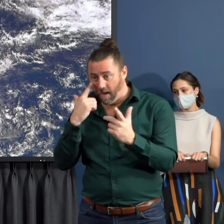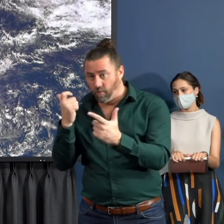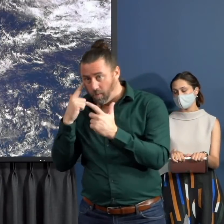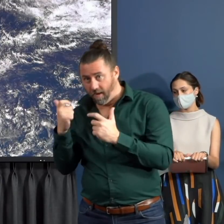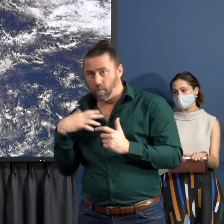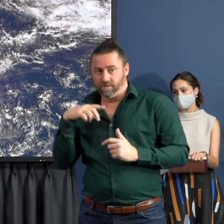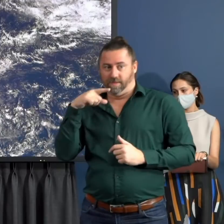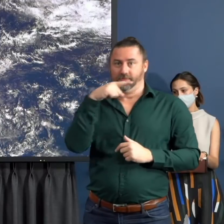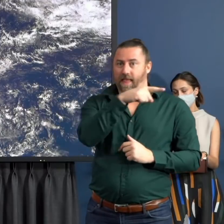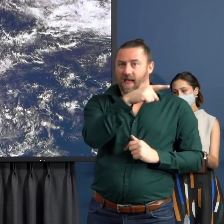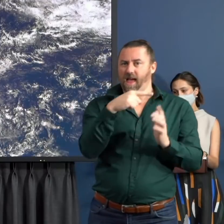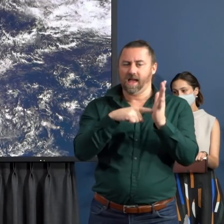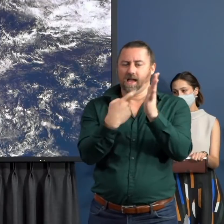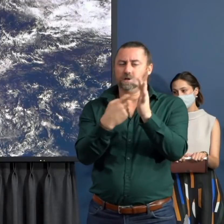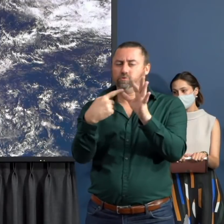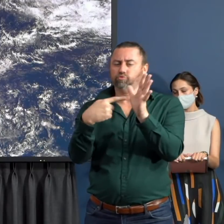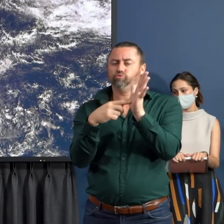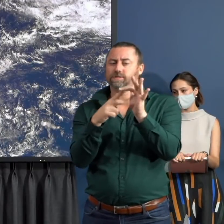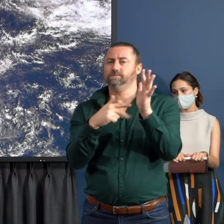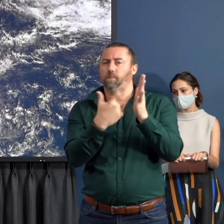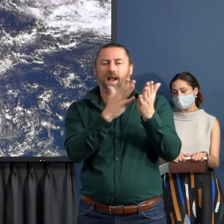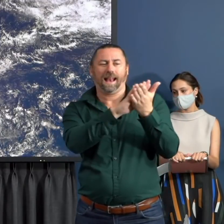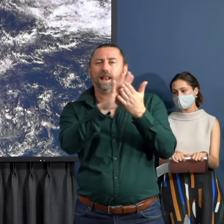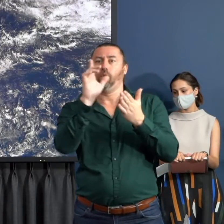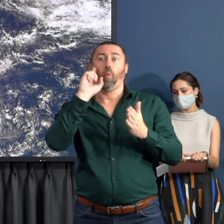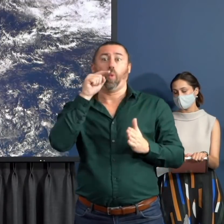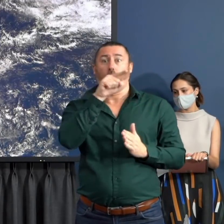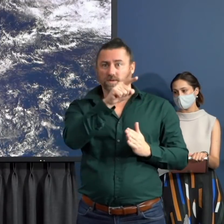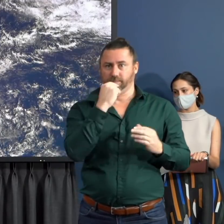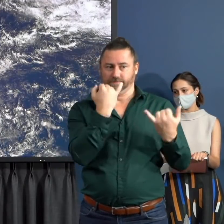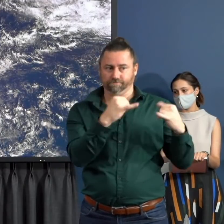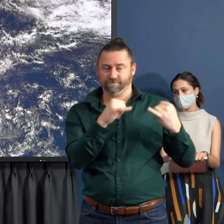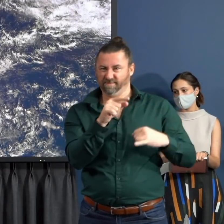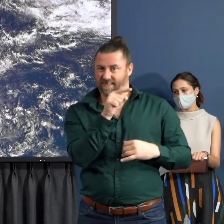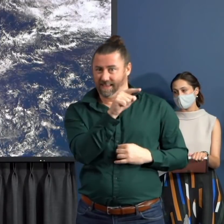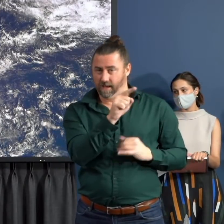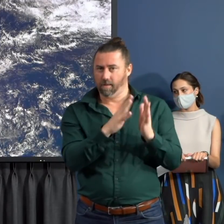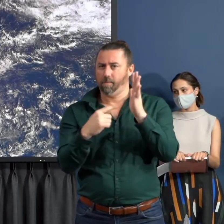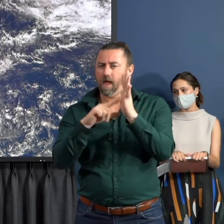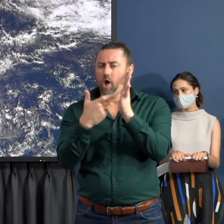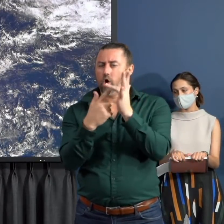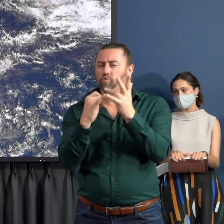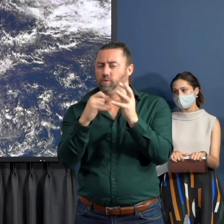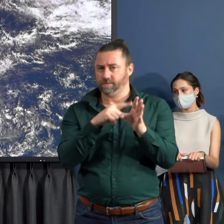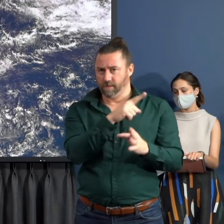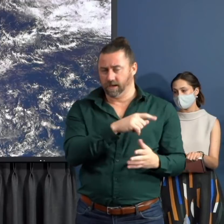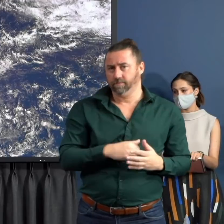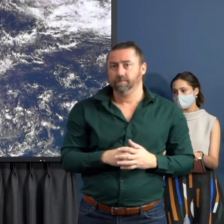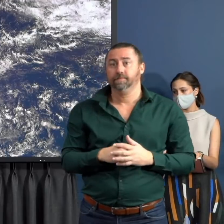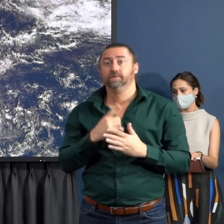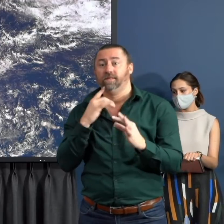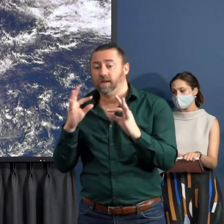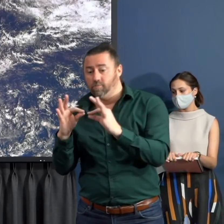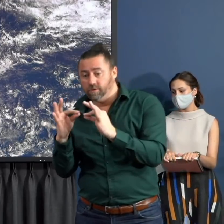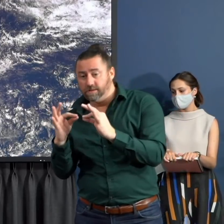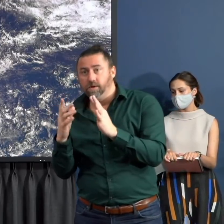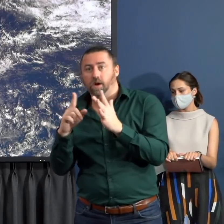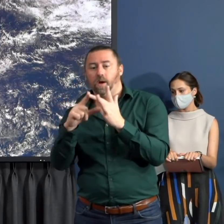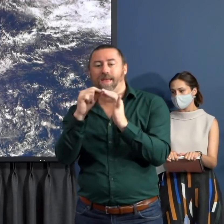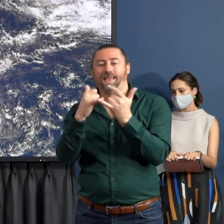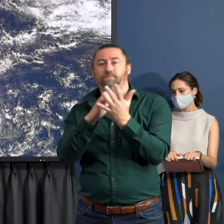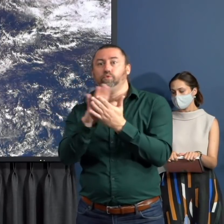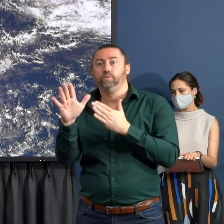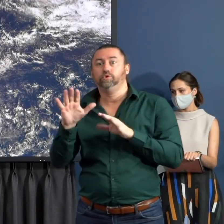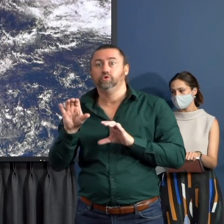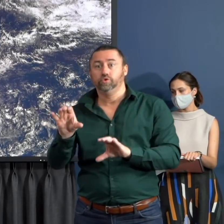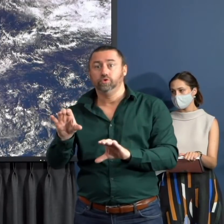possibly can. In the Brisbane area and Ipswich, the areas that we are getting calls for assistance, so these are